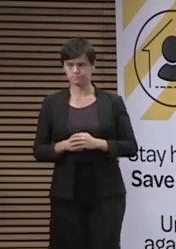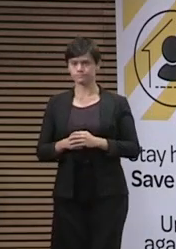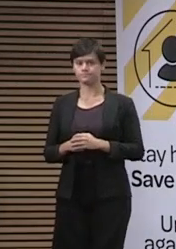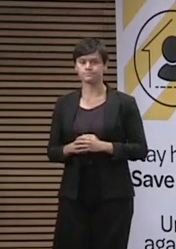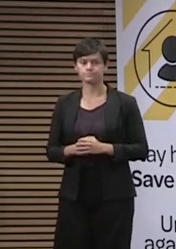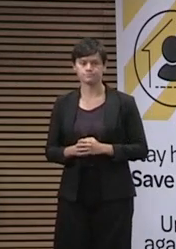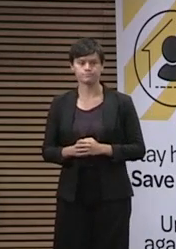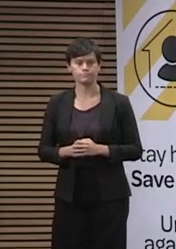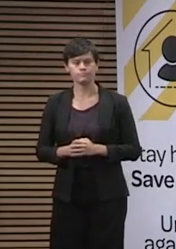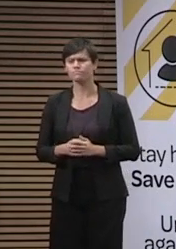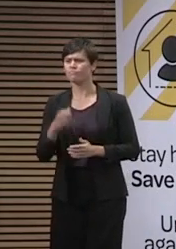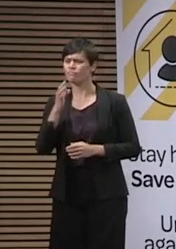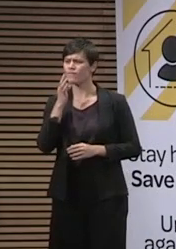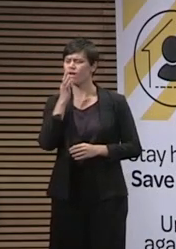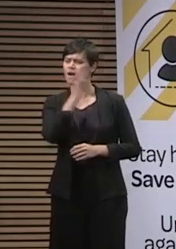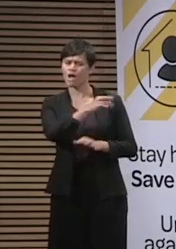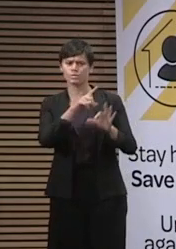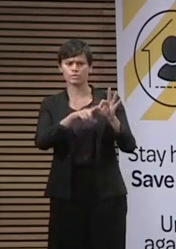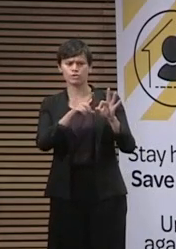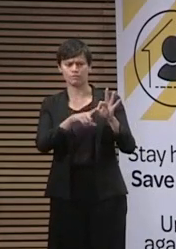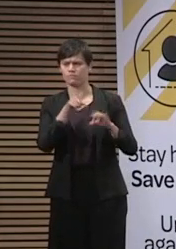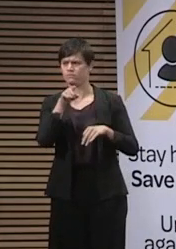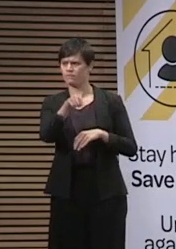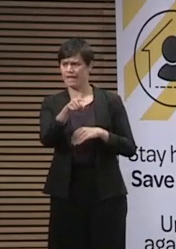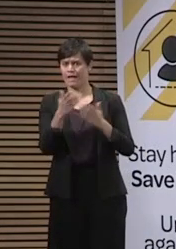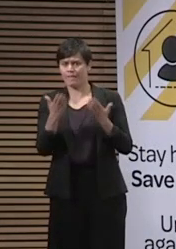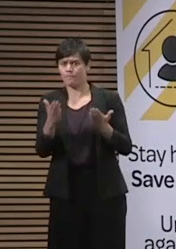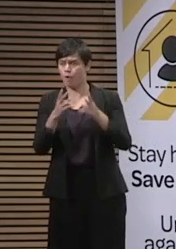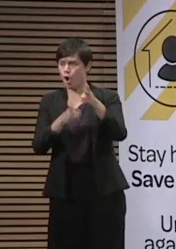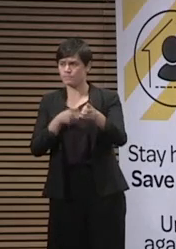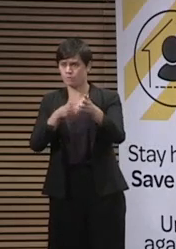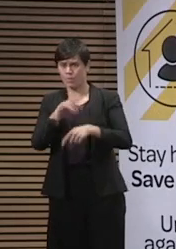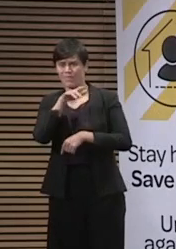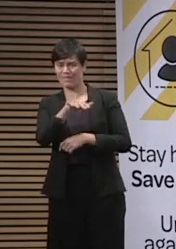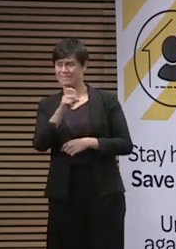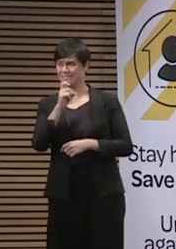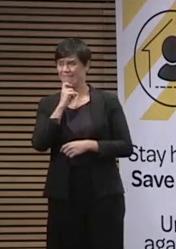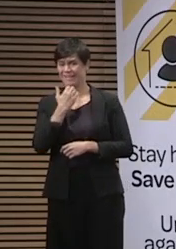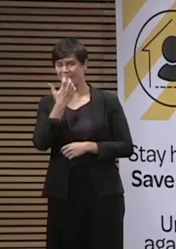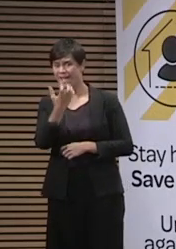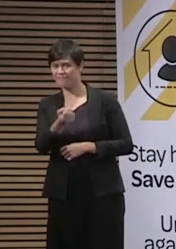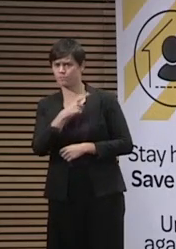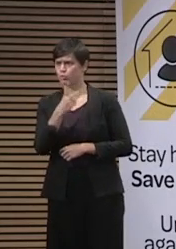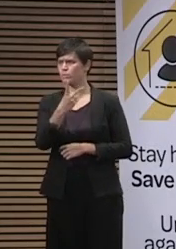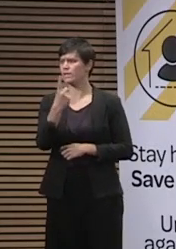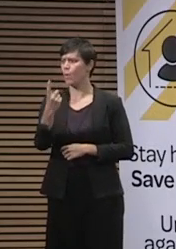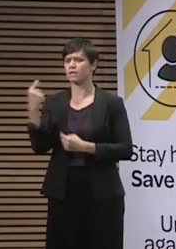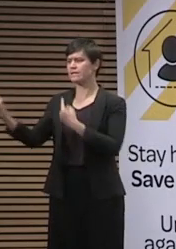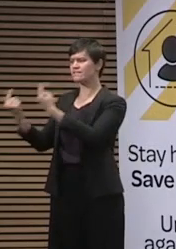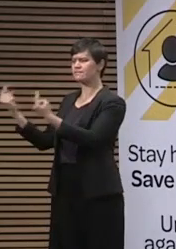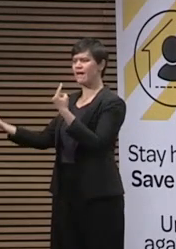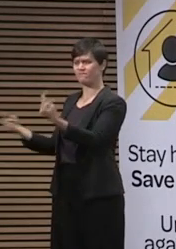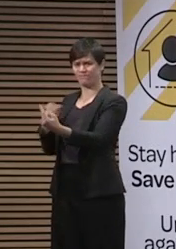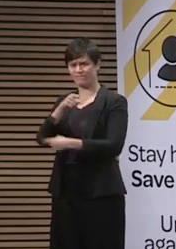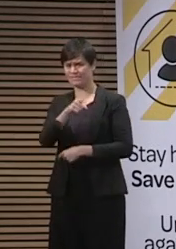to Benedict. Is there a question over the staffing levels over that hospital at the moment? Is it 100% because the staff are self-isolating now? The staffing levels